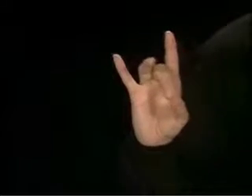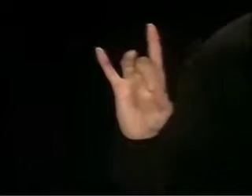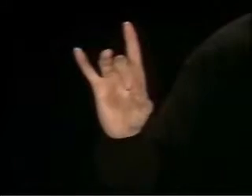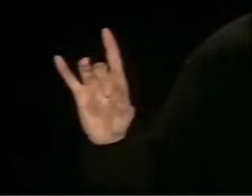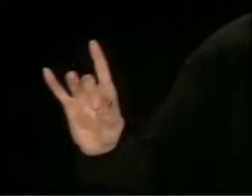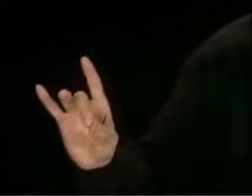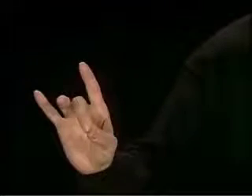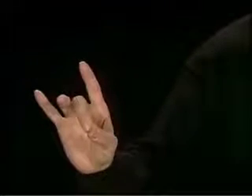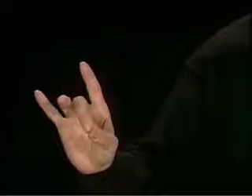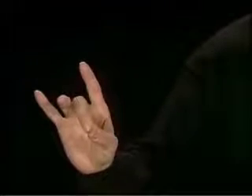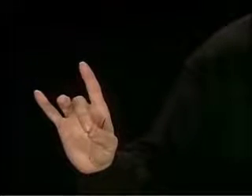88,